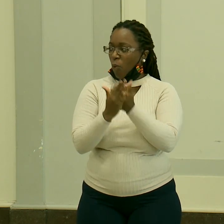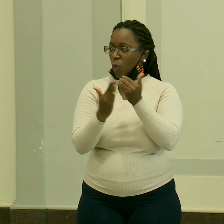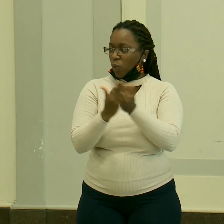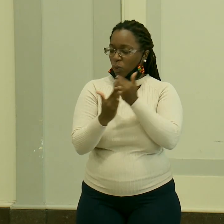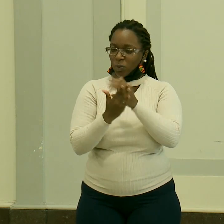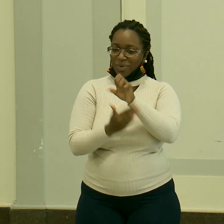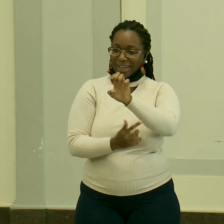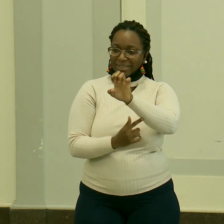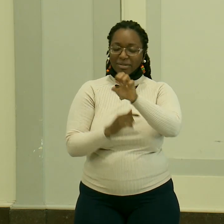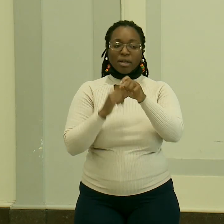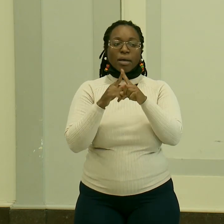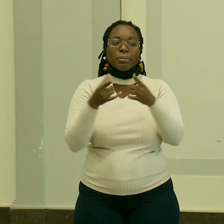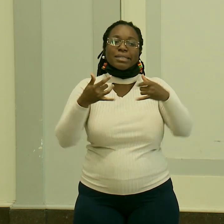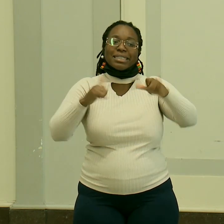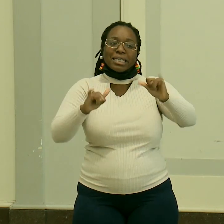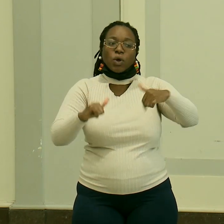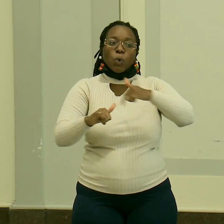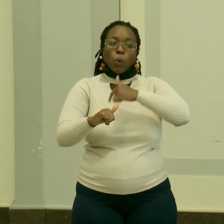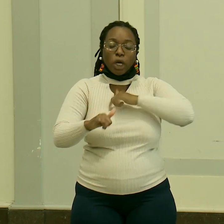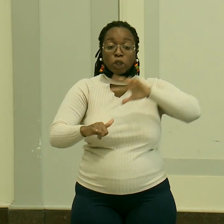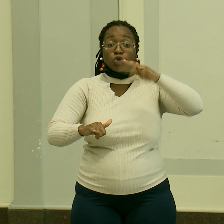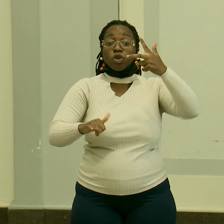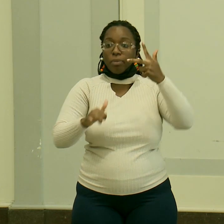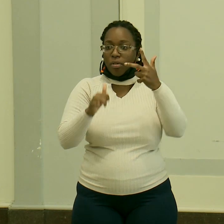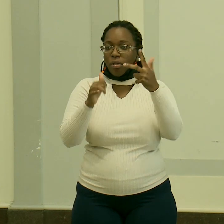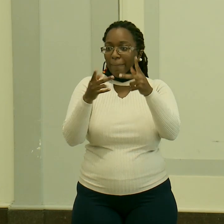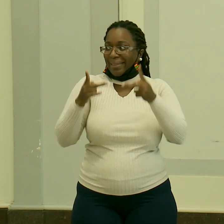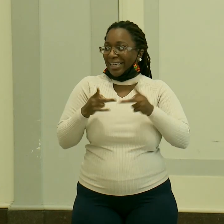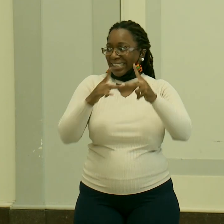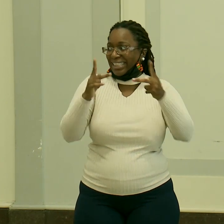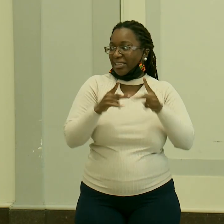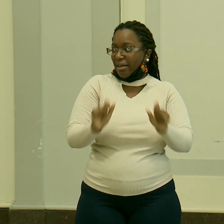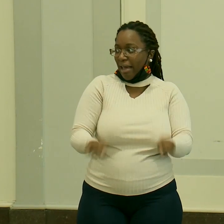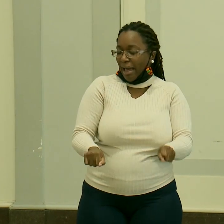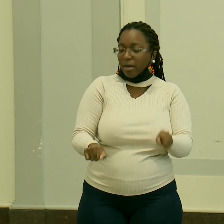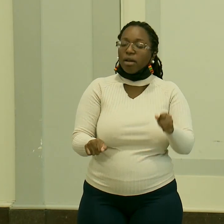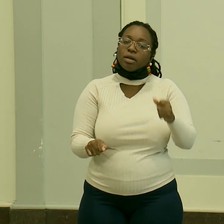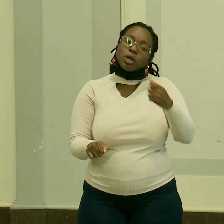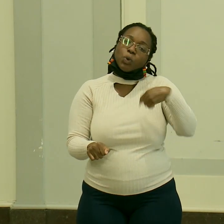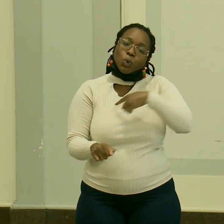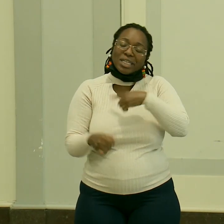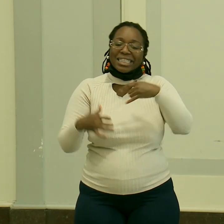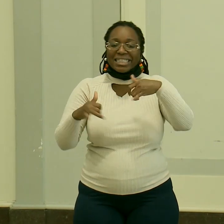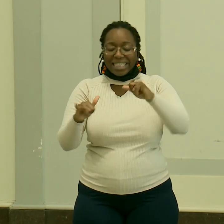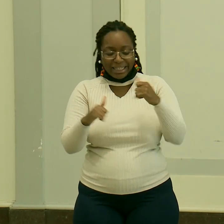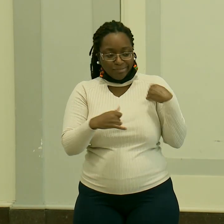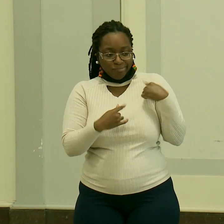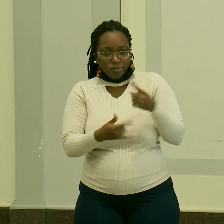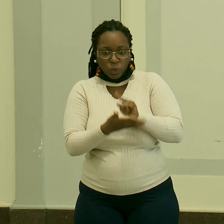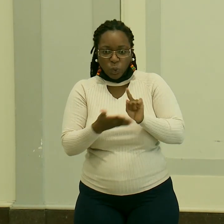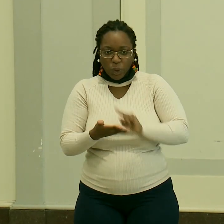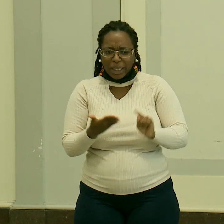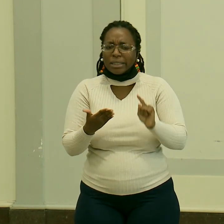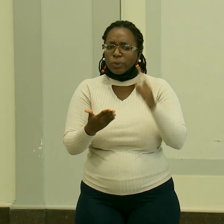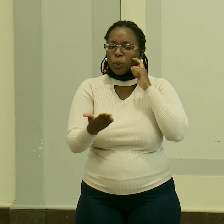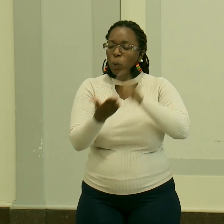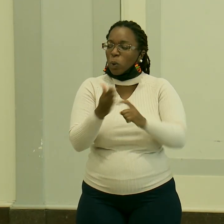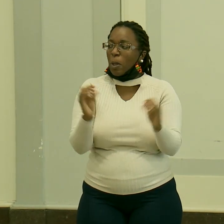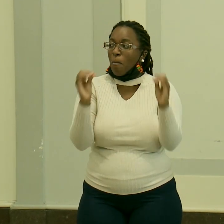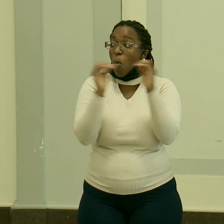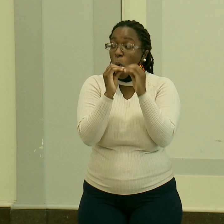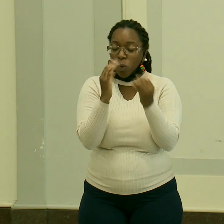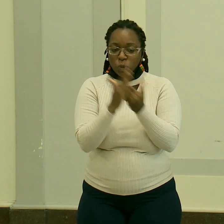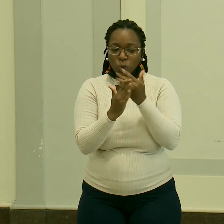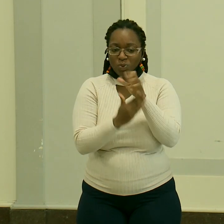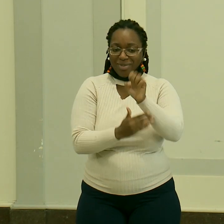that we've tripled our capacity, the fact that we're still relatively steady, at least for the past few weeks, on the number of new cases, is